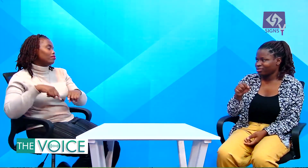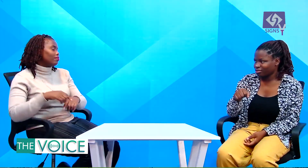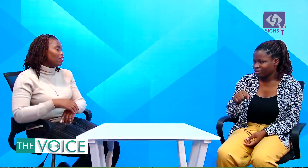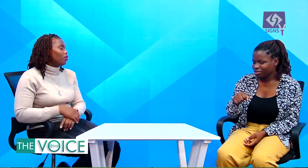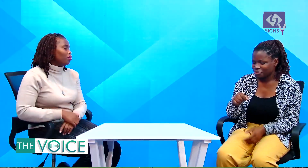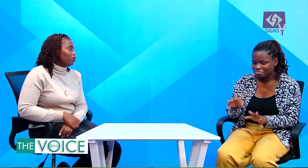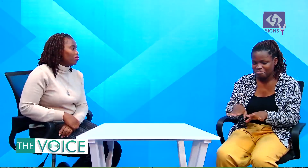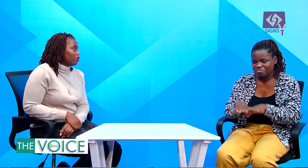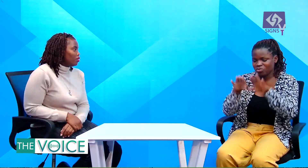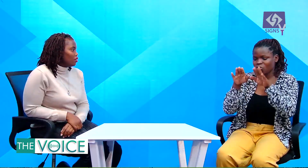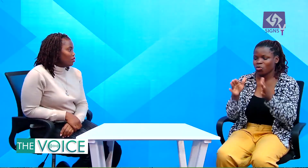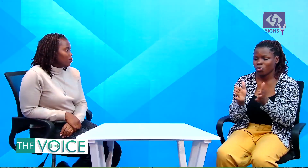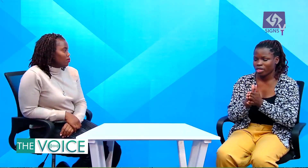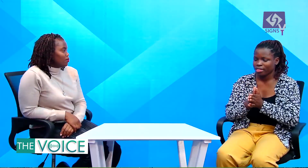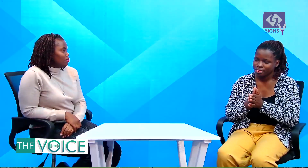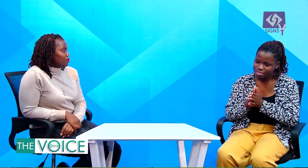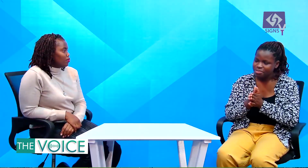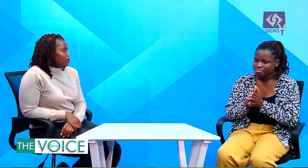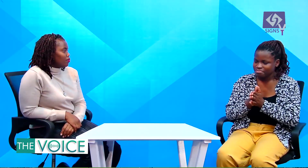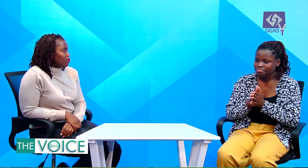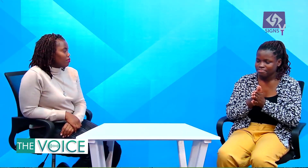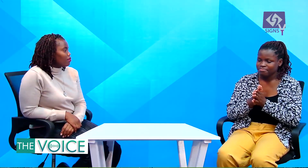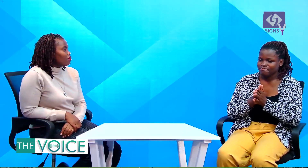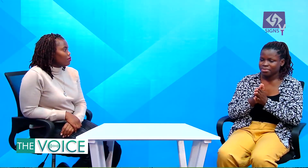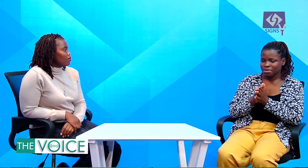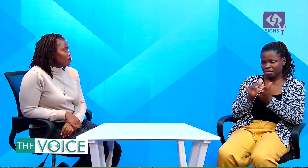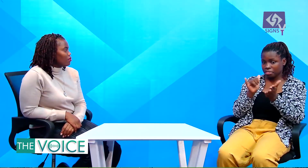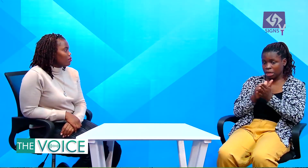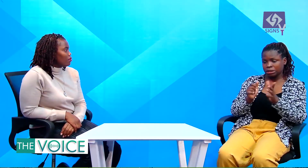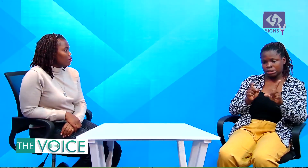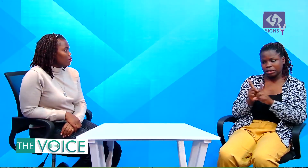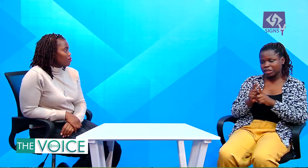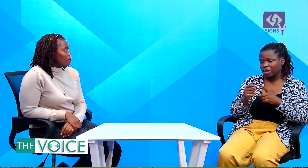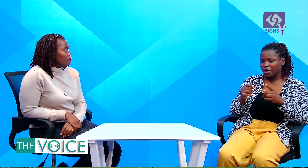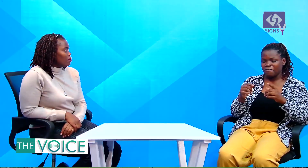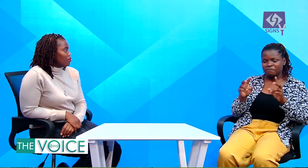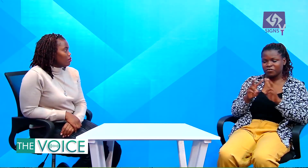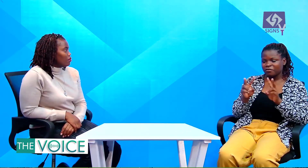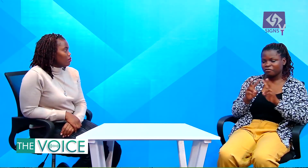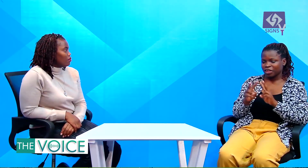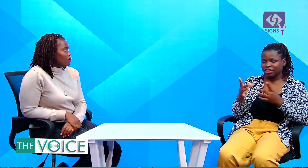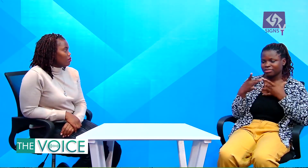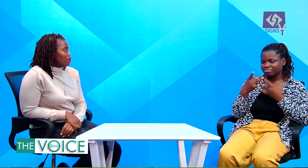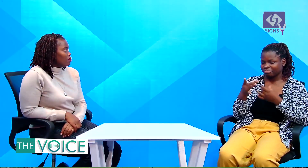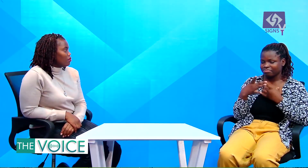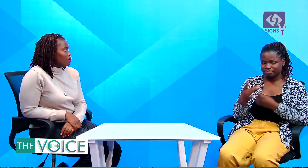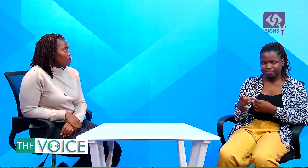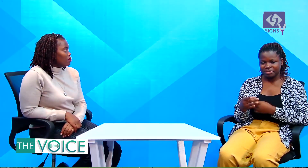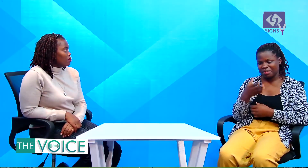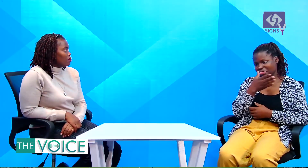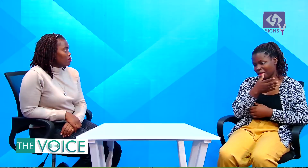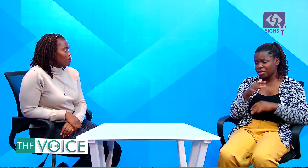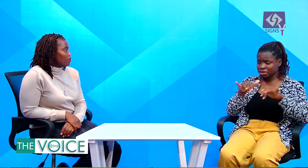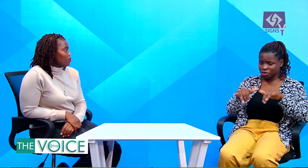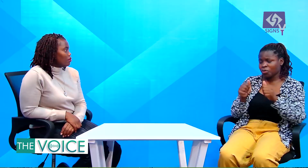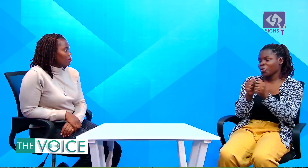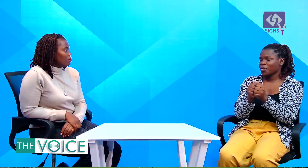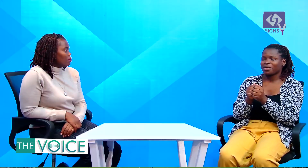So after they go to school and they come back home, we get to actually connect with them. For my sister, I really like her